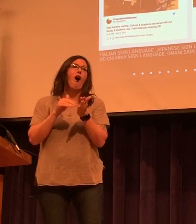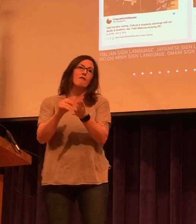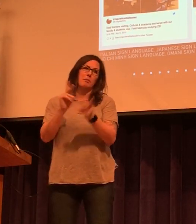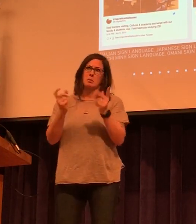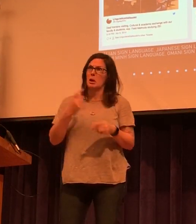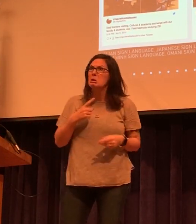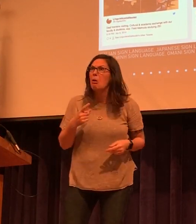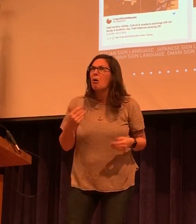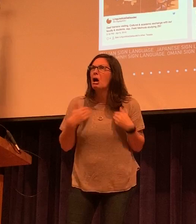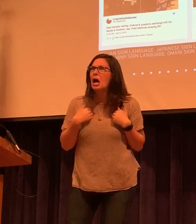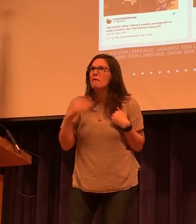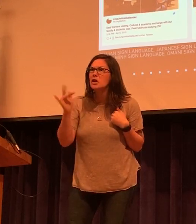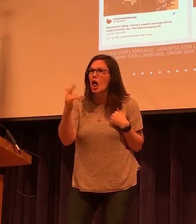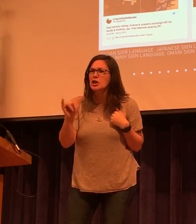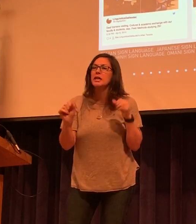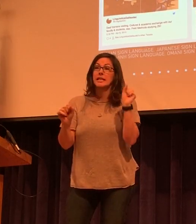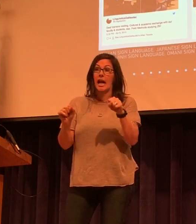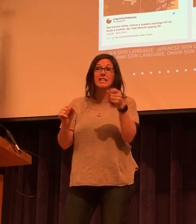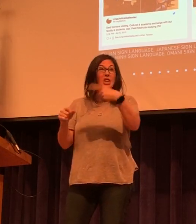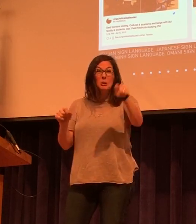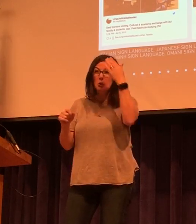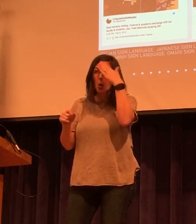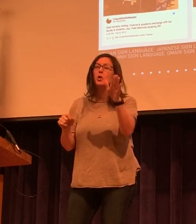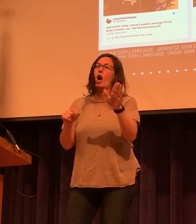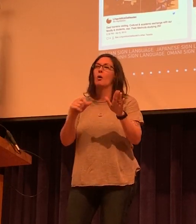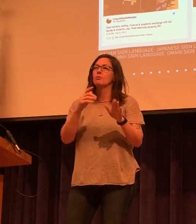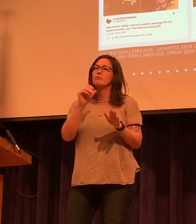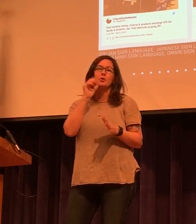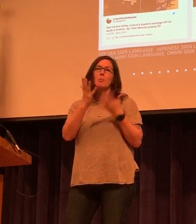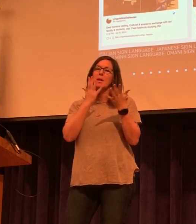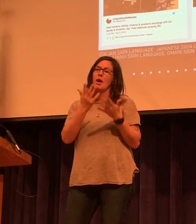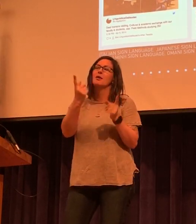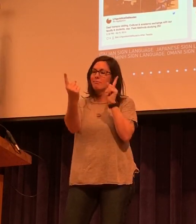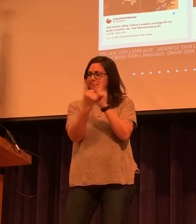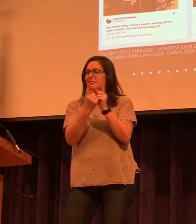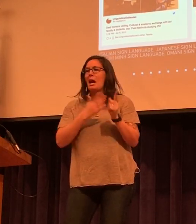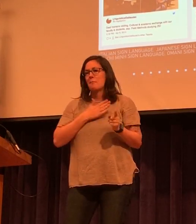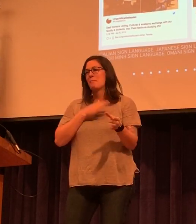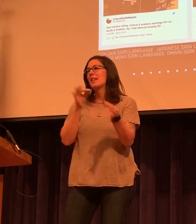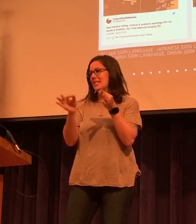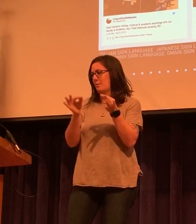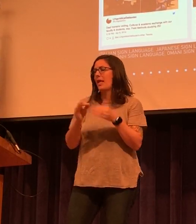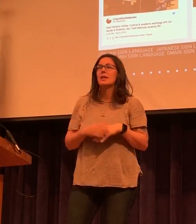a phonology. People are often surprised to find that is the case. And if you don't know, don't be embarrassed. Come up